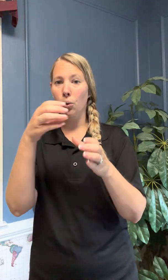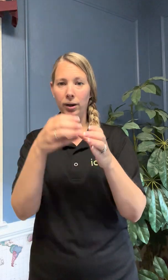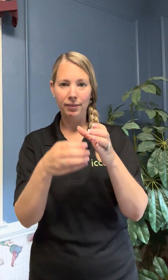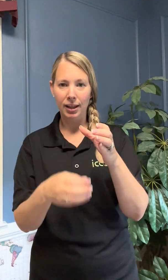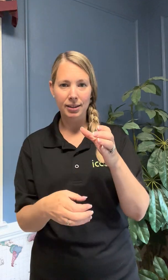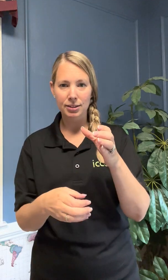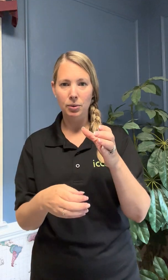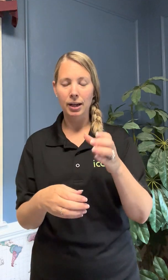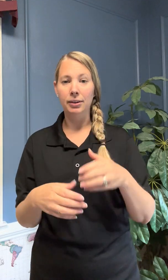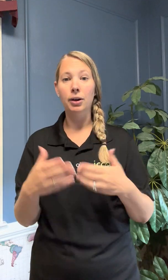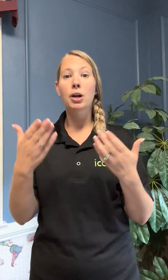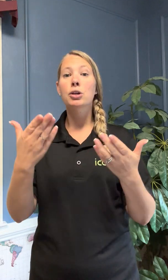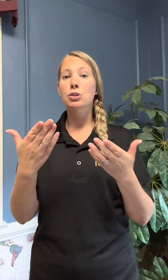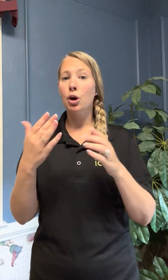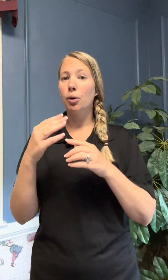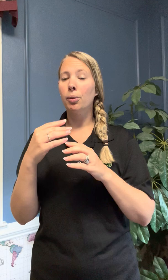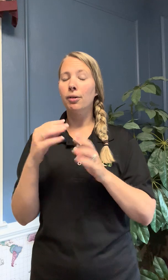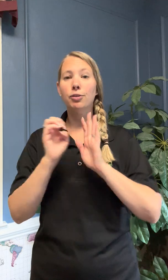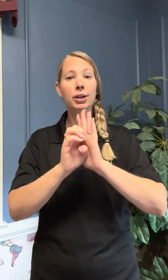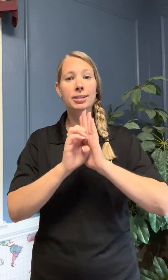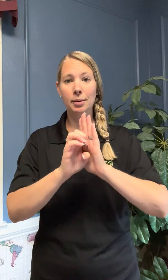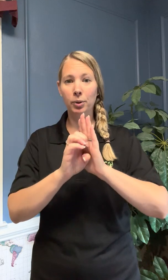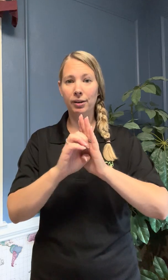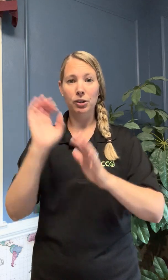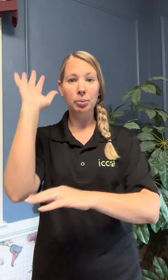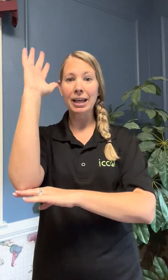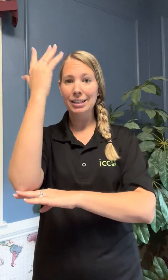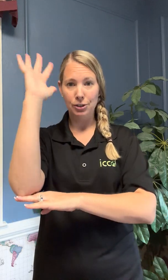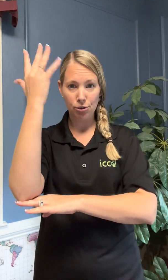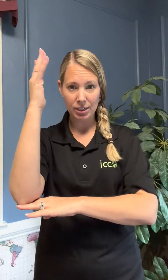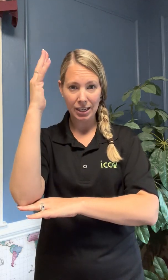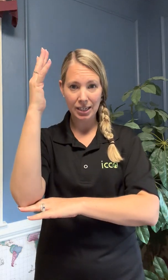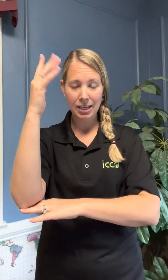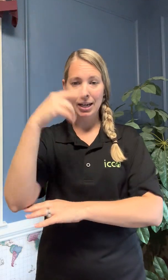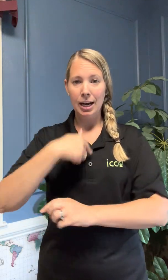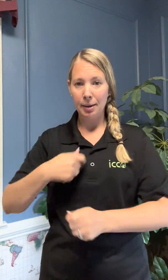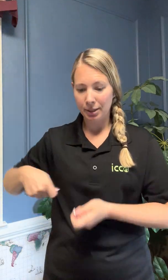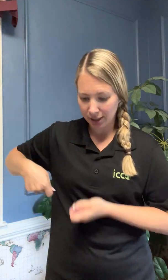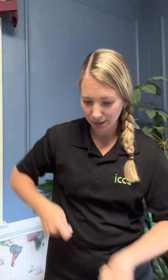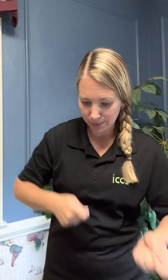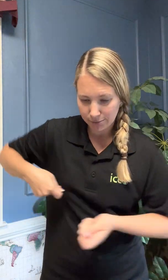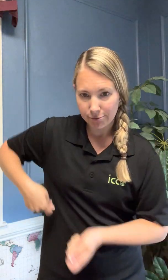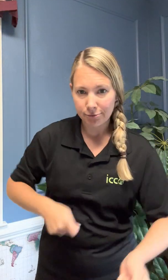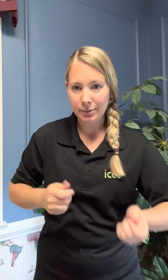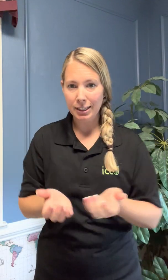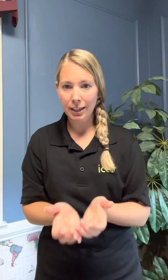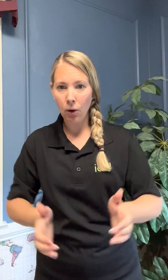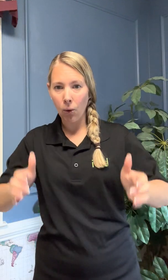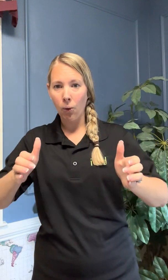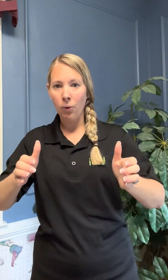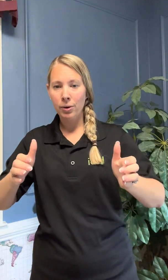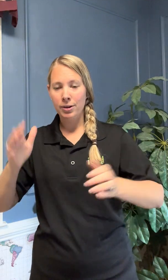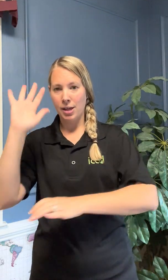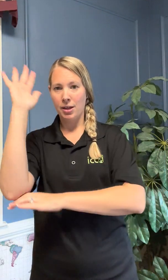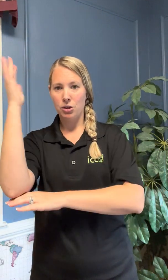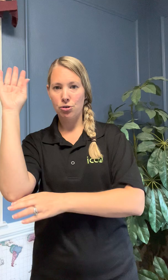whatever that is going down there. So for example, if you're planting a tree, I'm gonna dig a hole, and then the